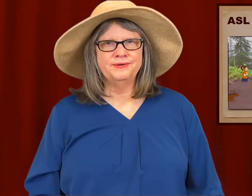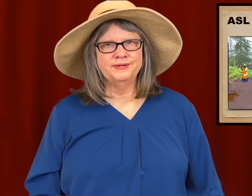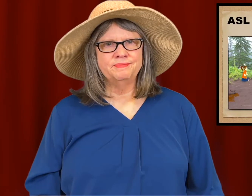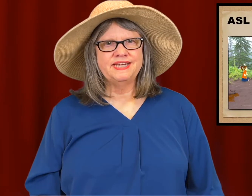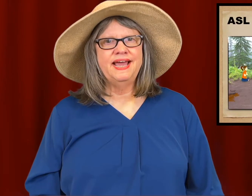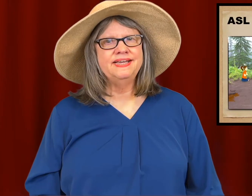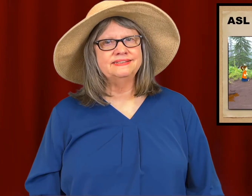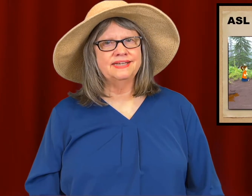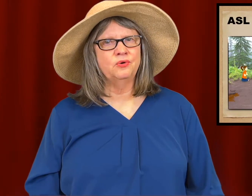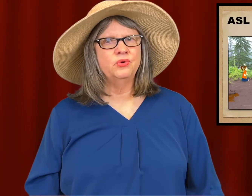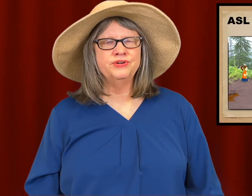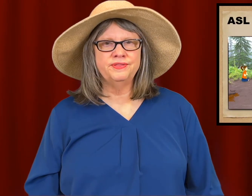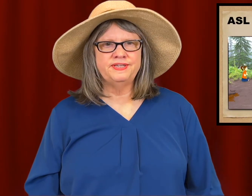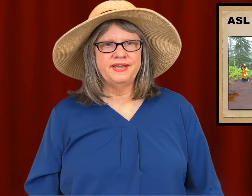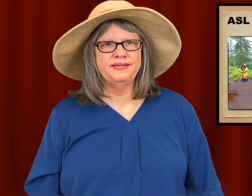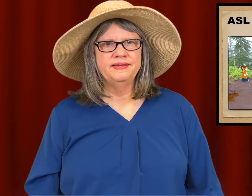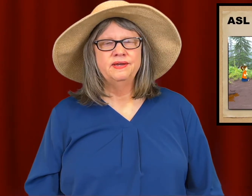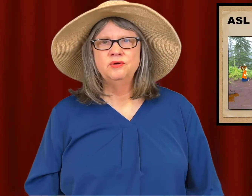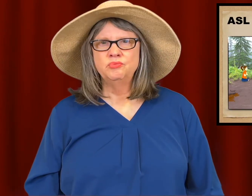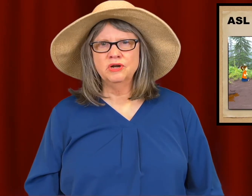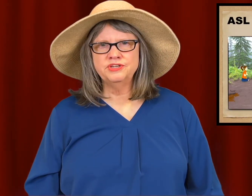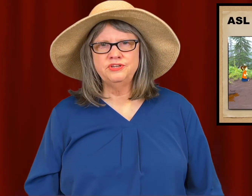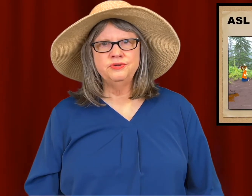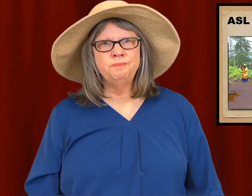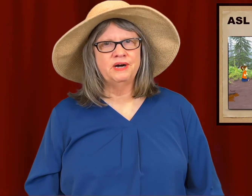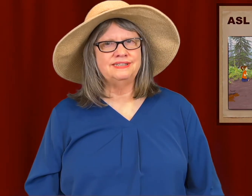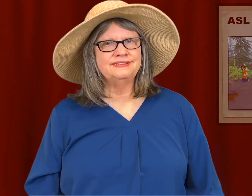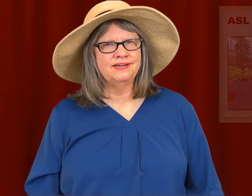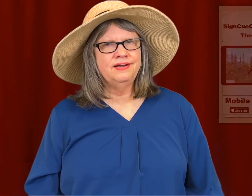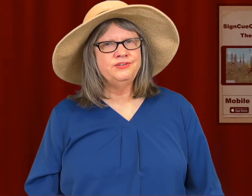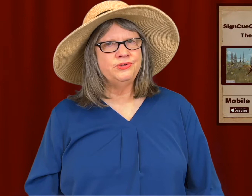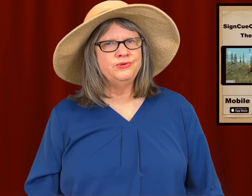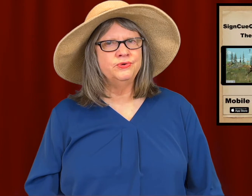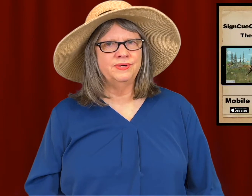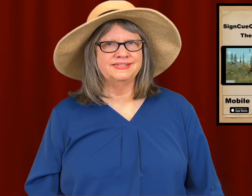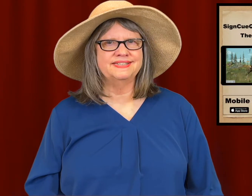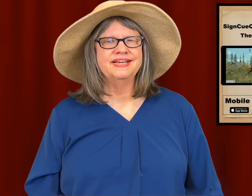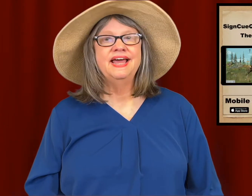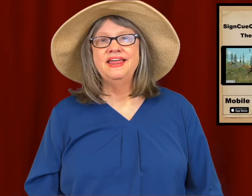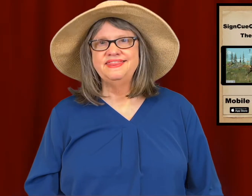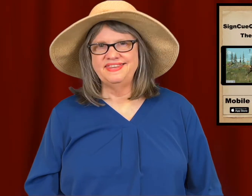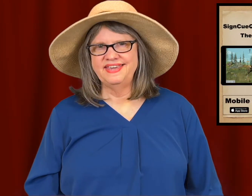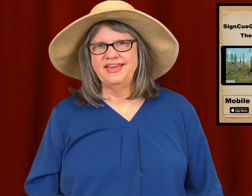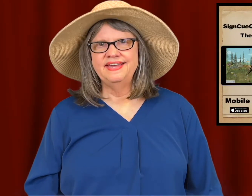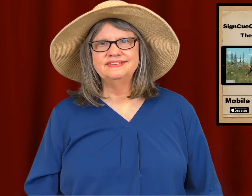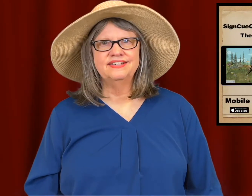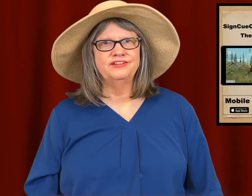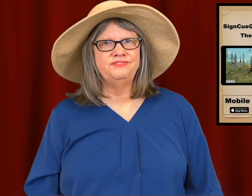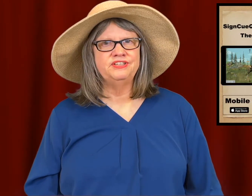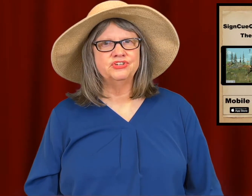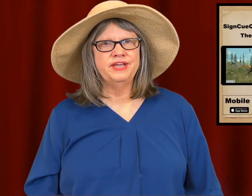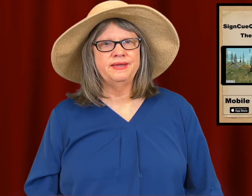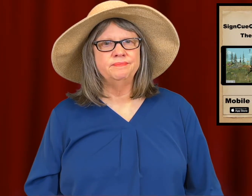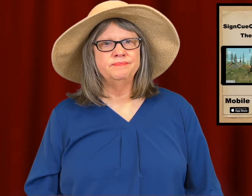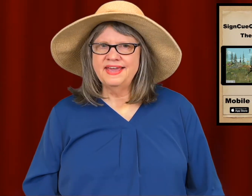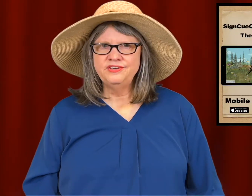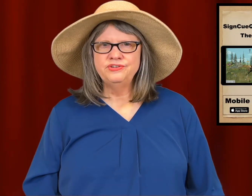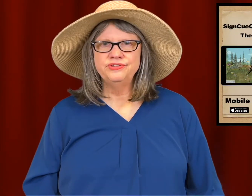Welcome to ASL Word of the Day, brought to you by SignCueQuest, the ASL adventure game. Thank you to